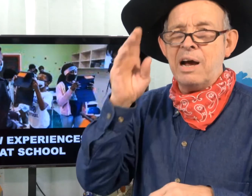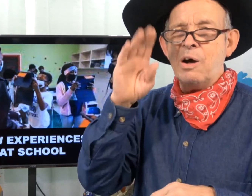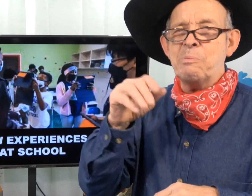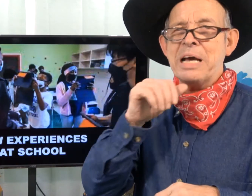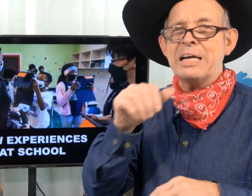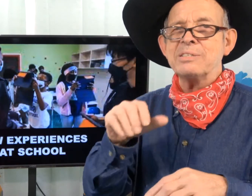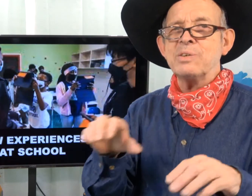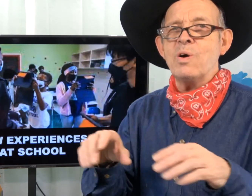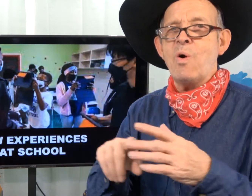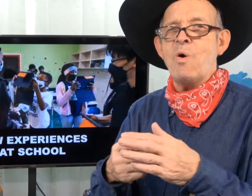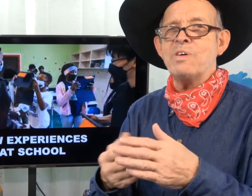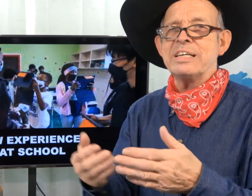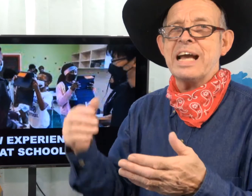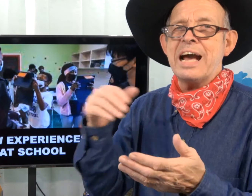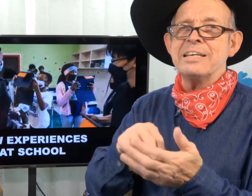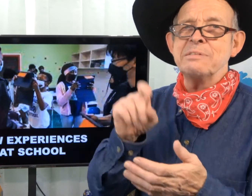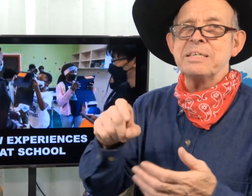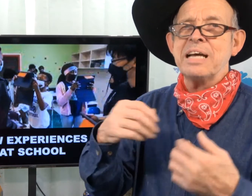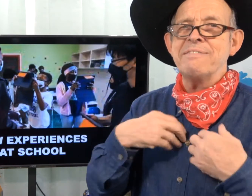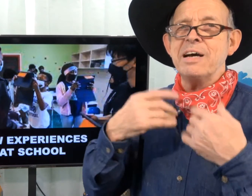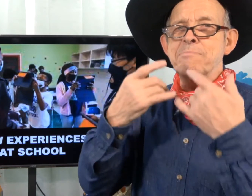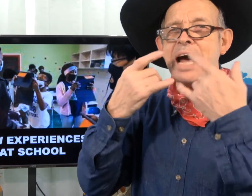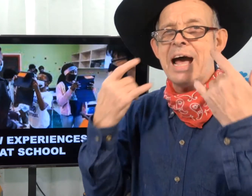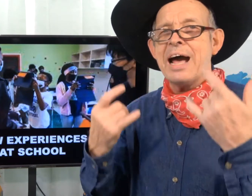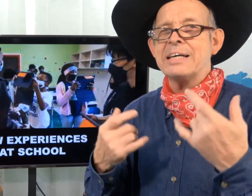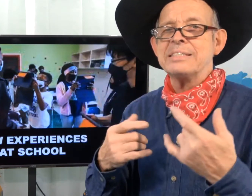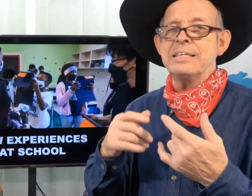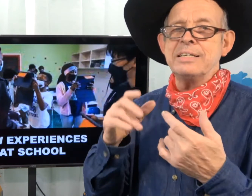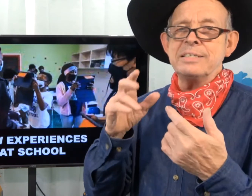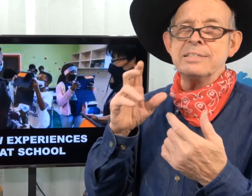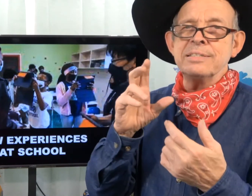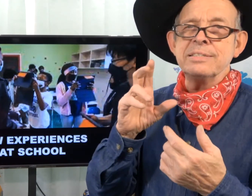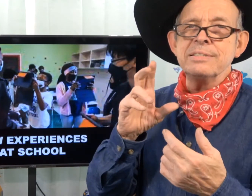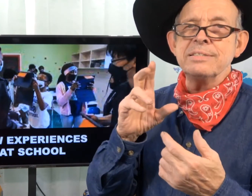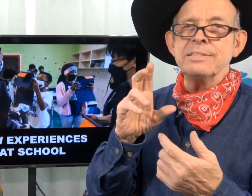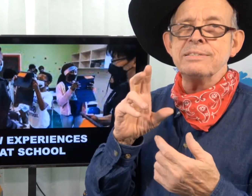I'm not sure over again, but have mass.